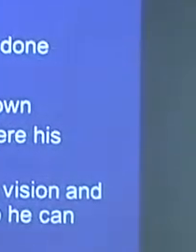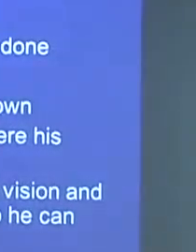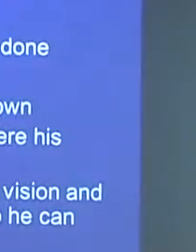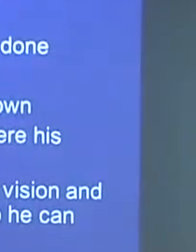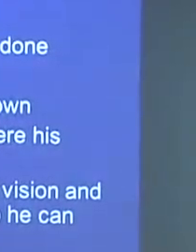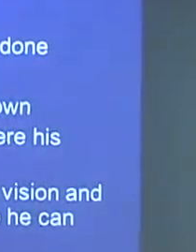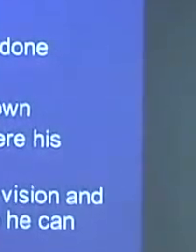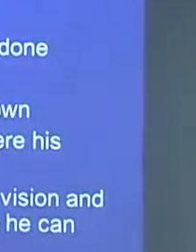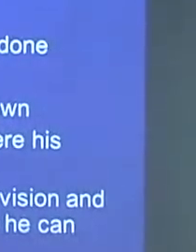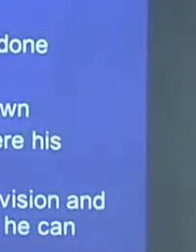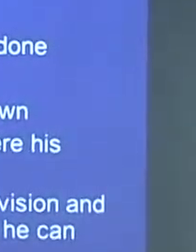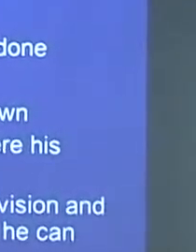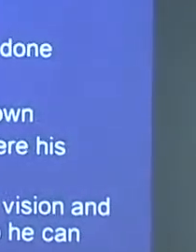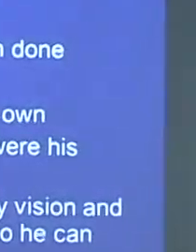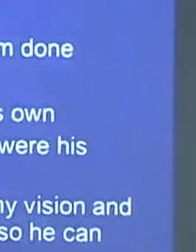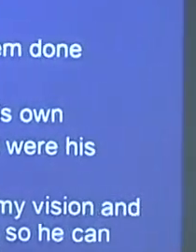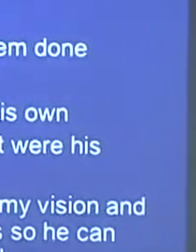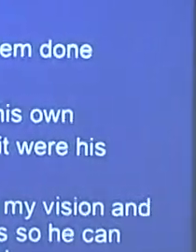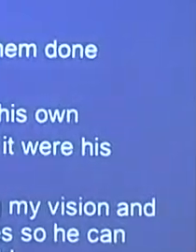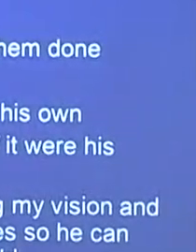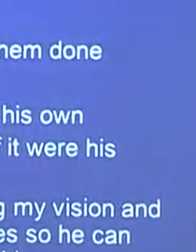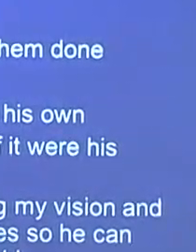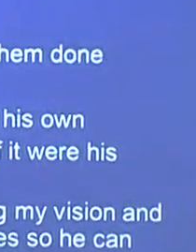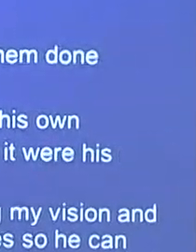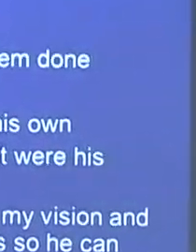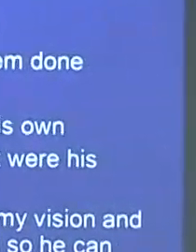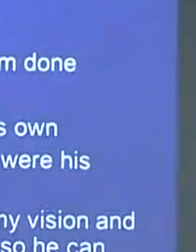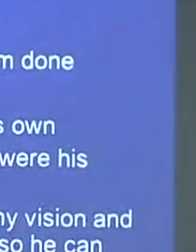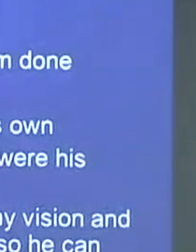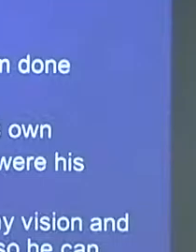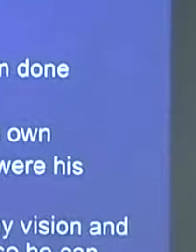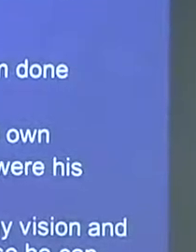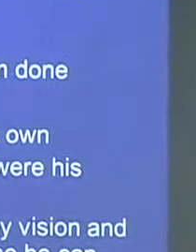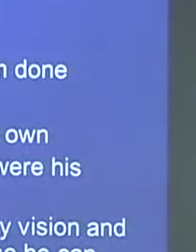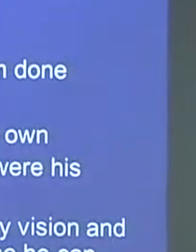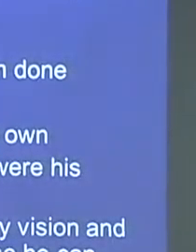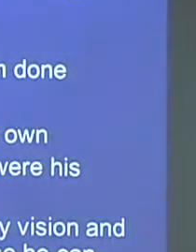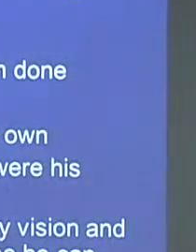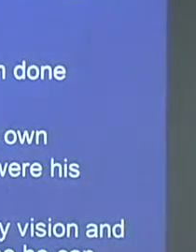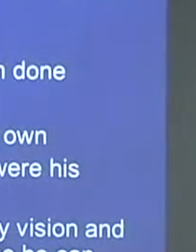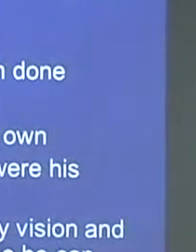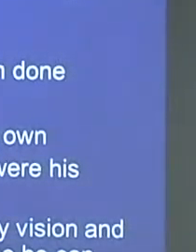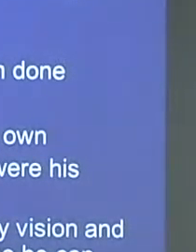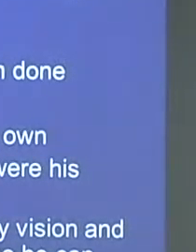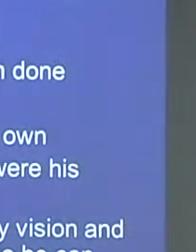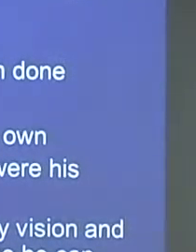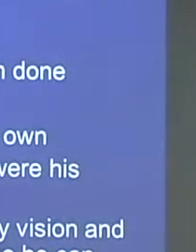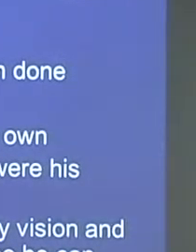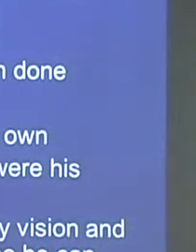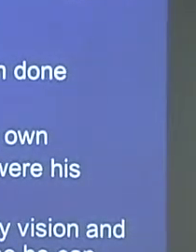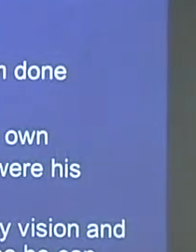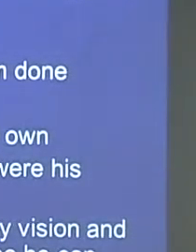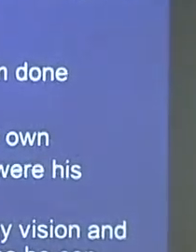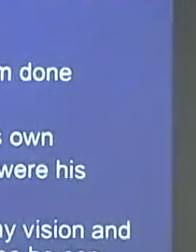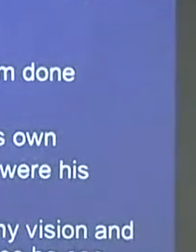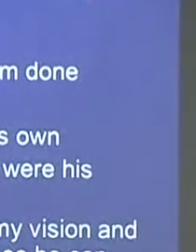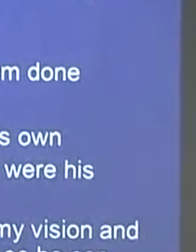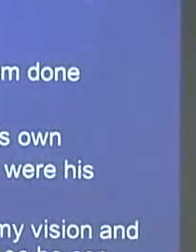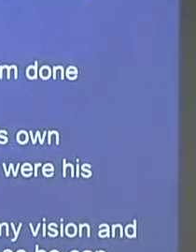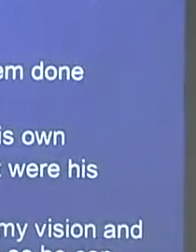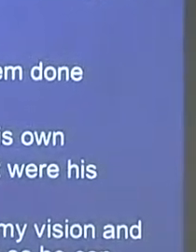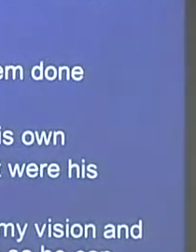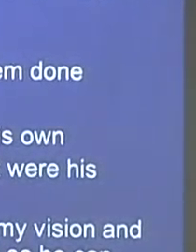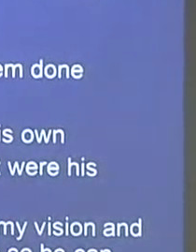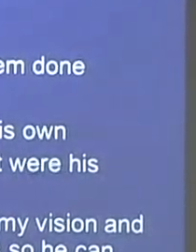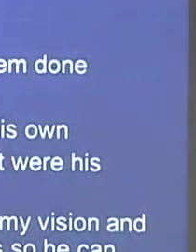no, we can't do that. Seeking my good and not that person's own good. Treating my business as if it